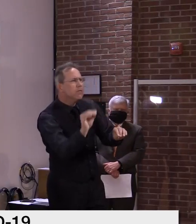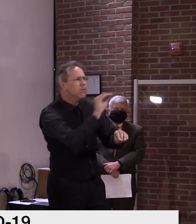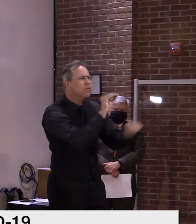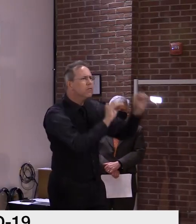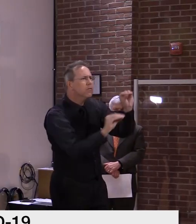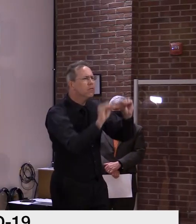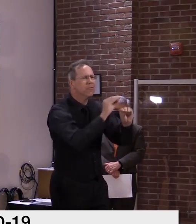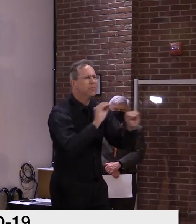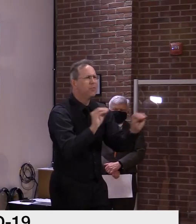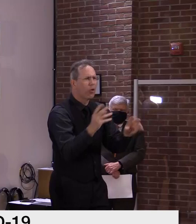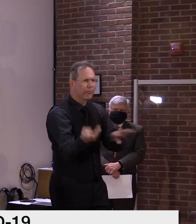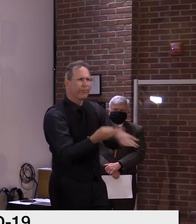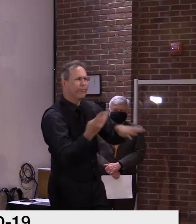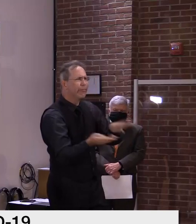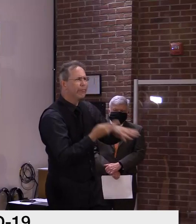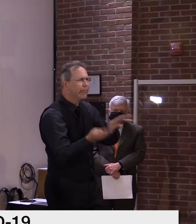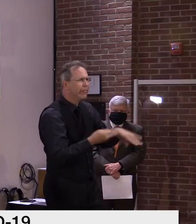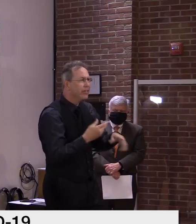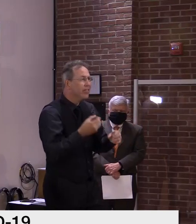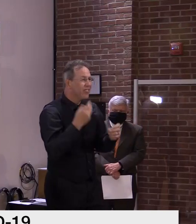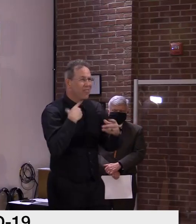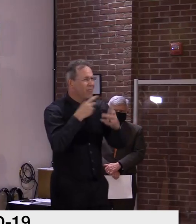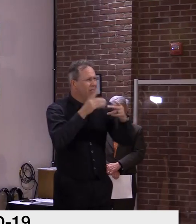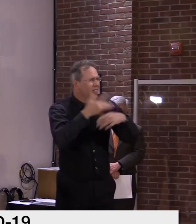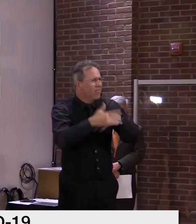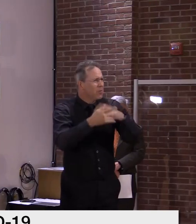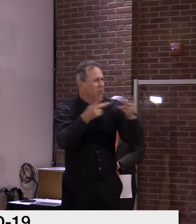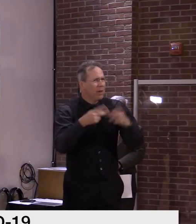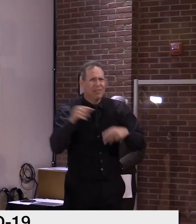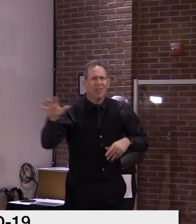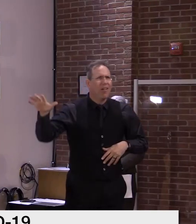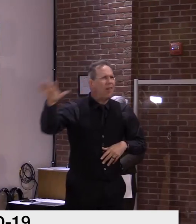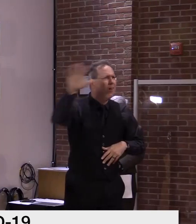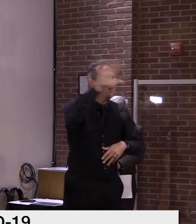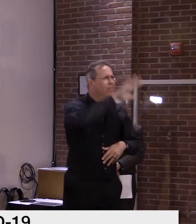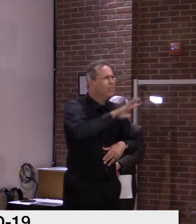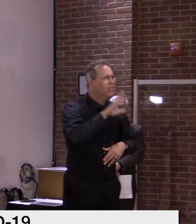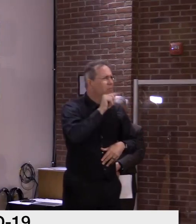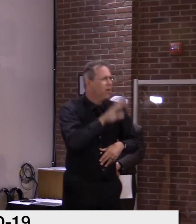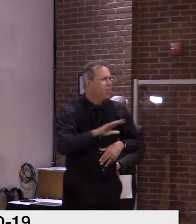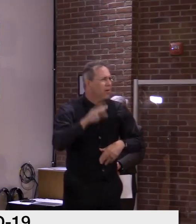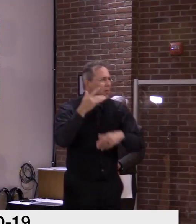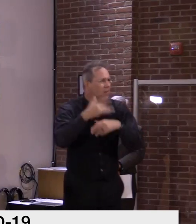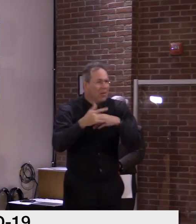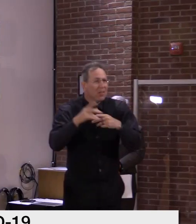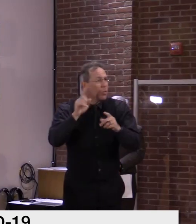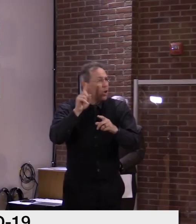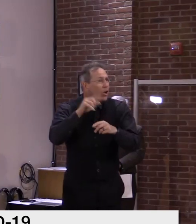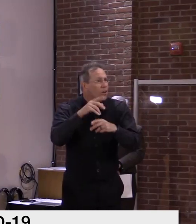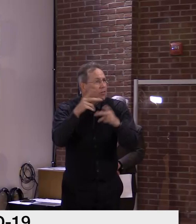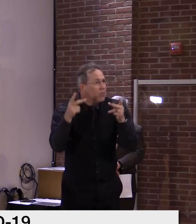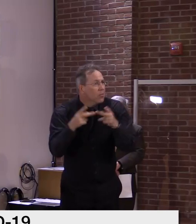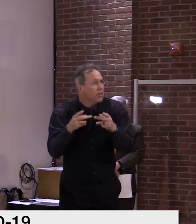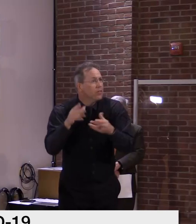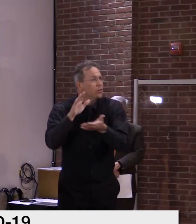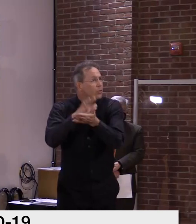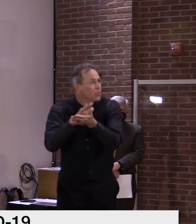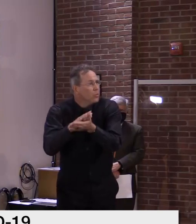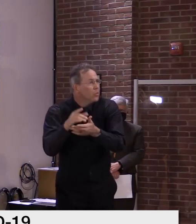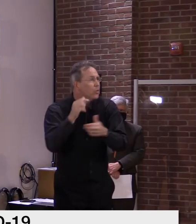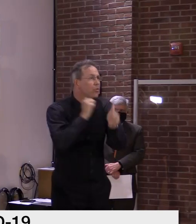from traditional sites to pharmacies to school sites, school-based sites. So